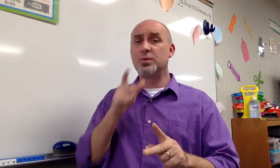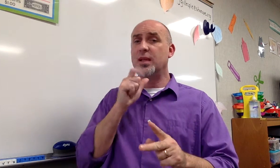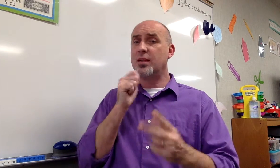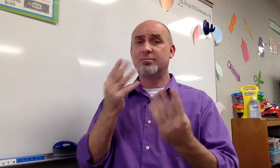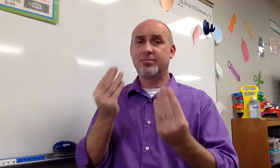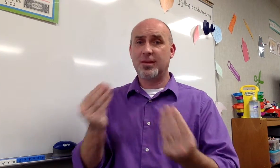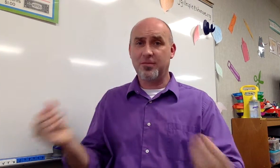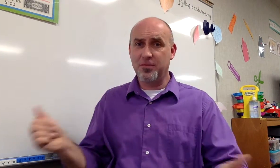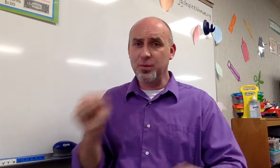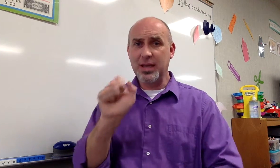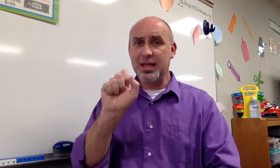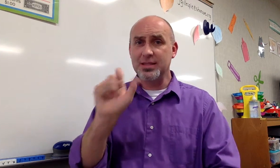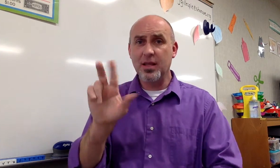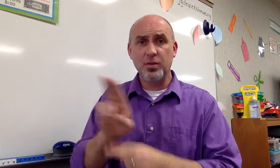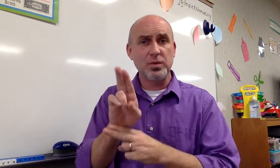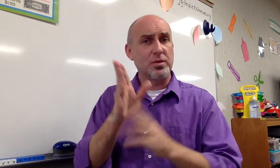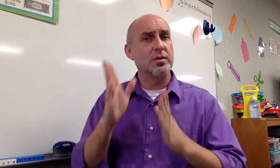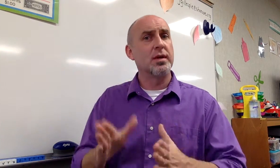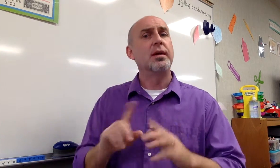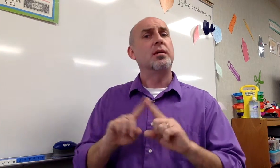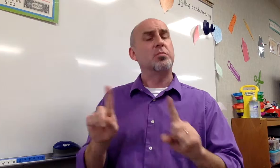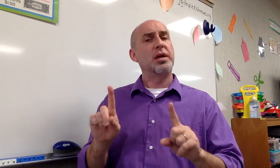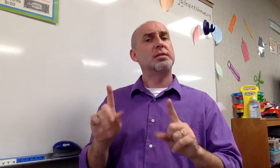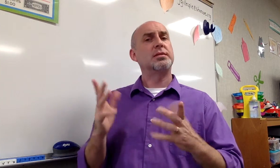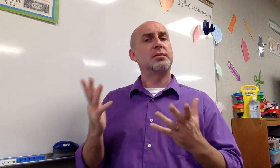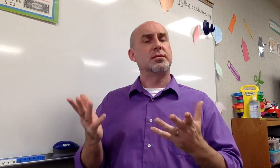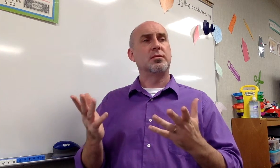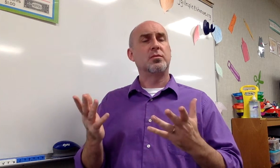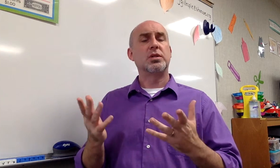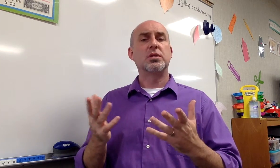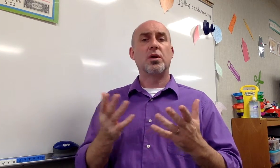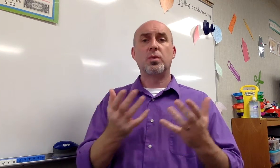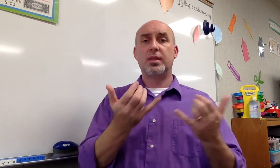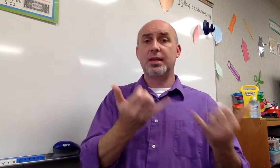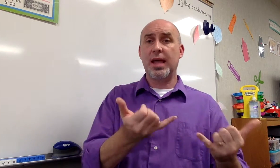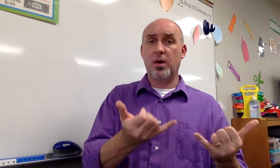not a fluent ASL user, but we're going to go with now,